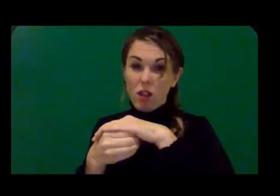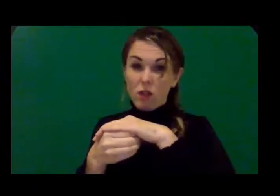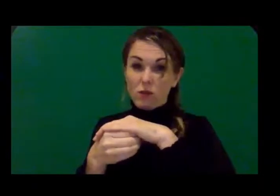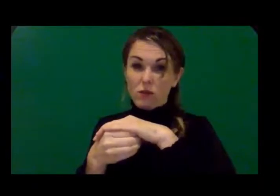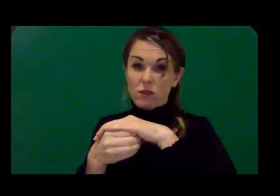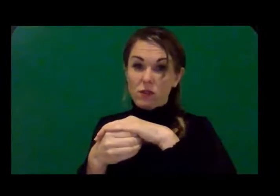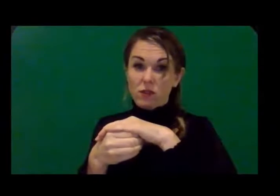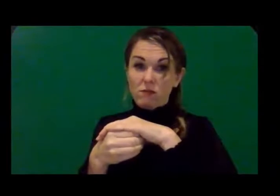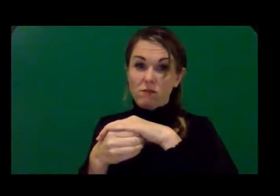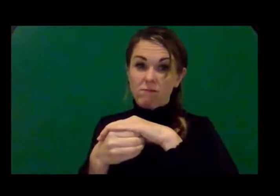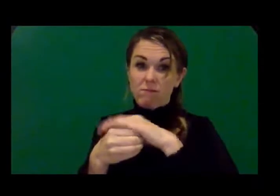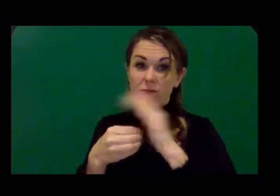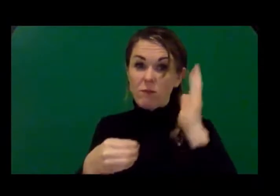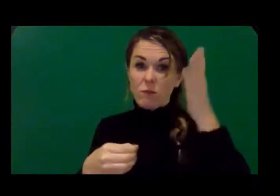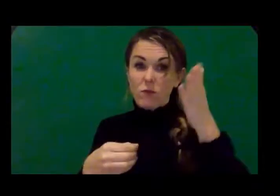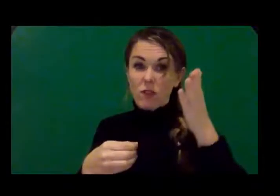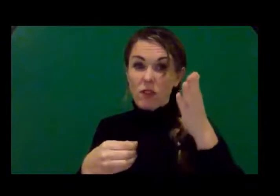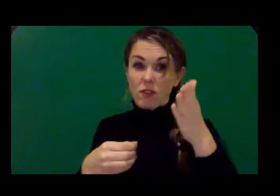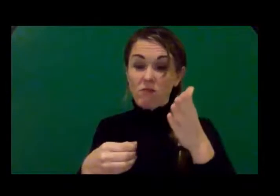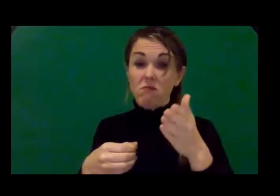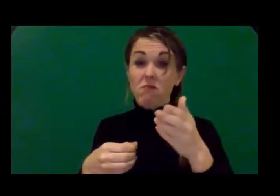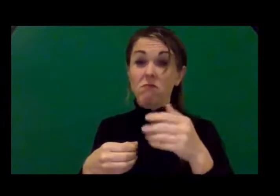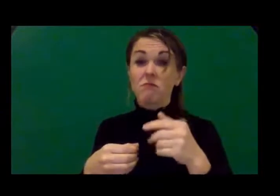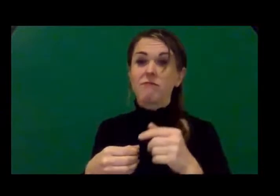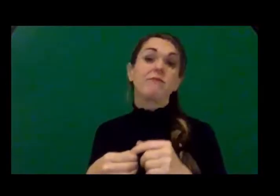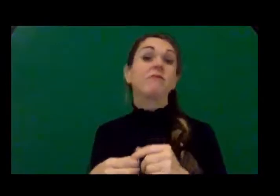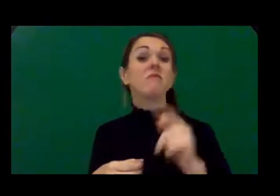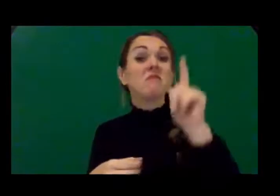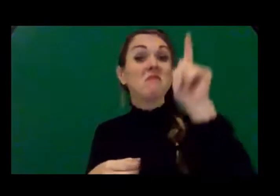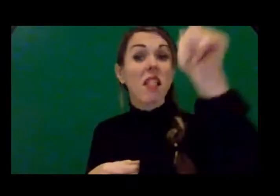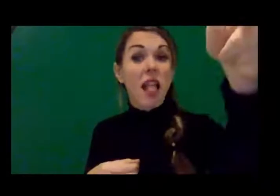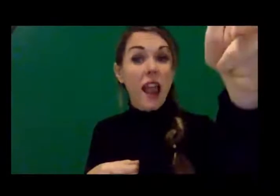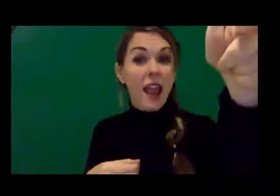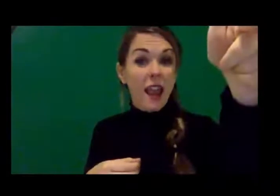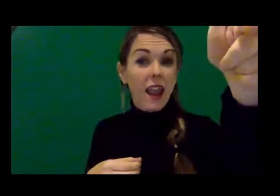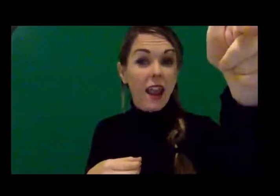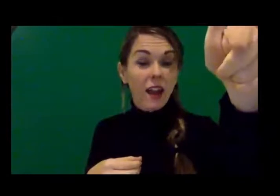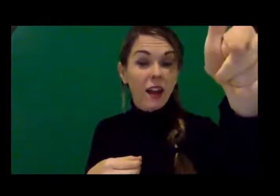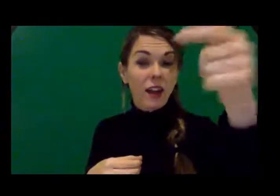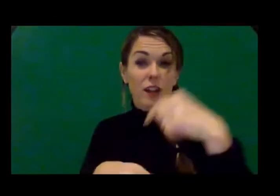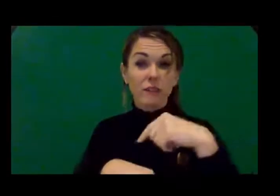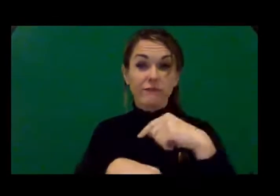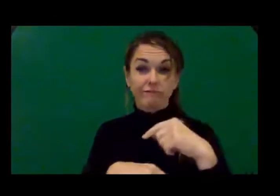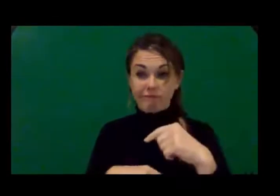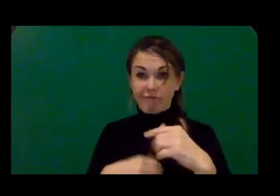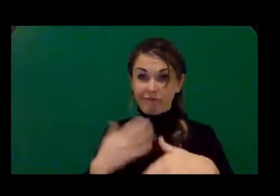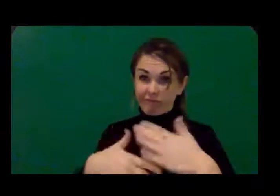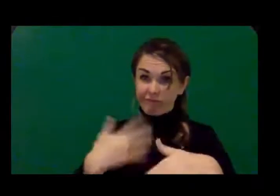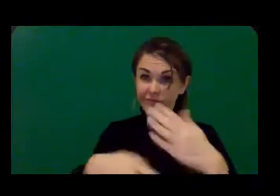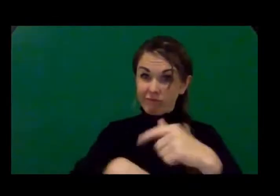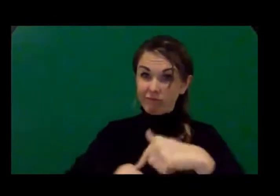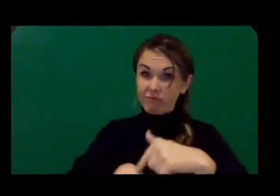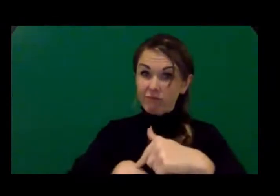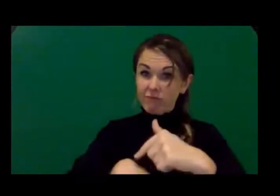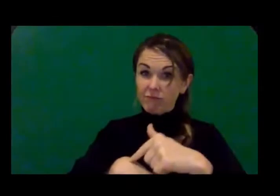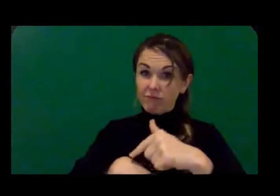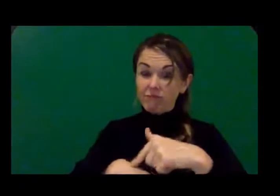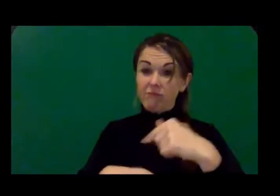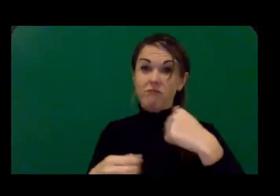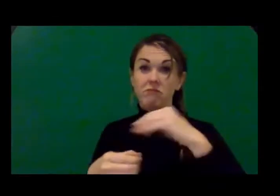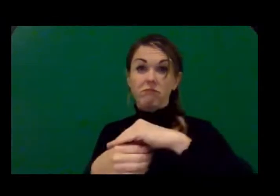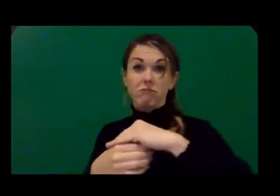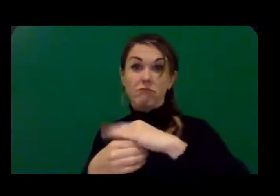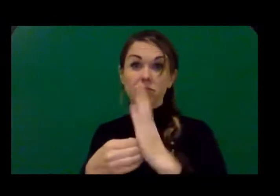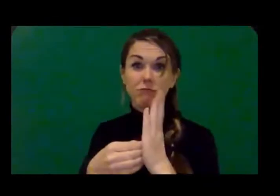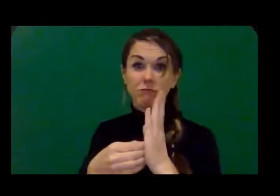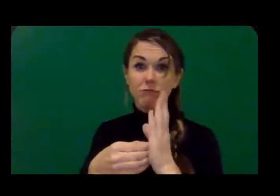That's what I'm going to do. And later, as time passes, my cocoon will open up